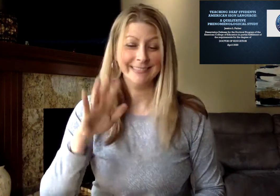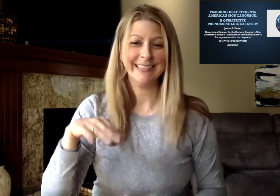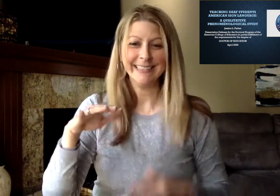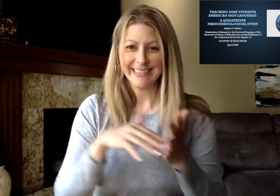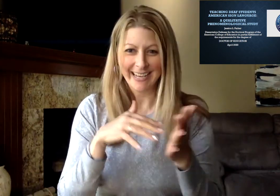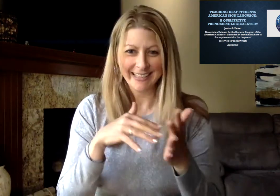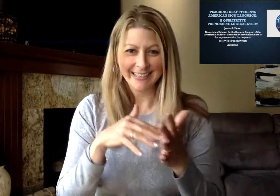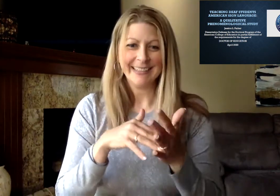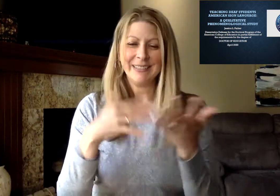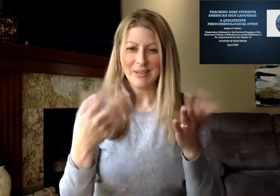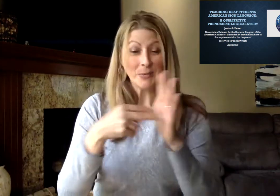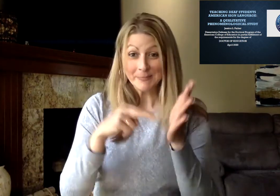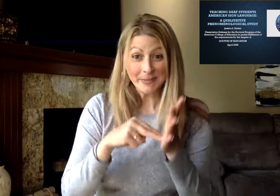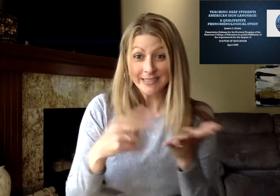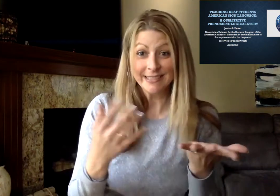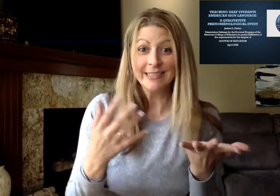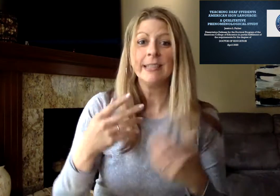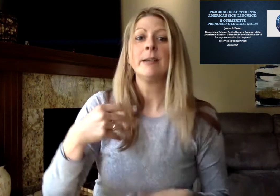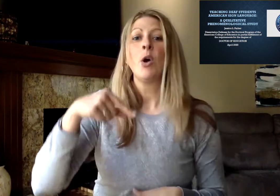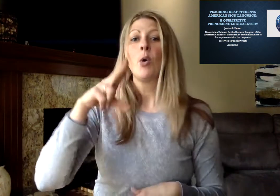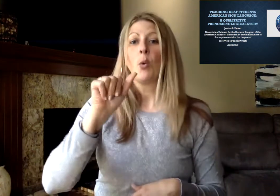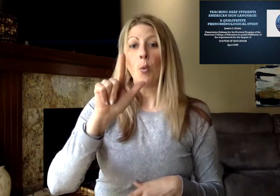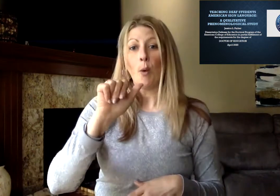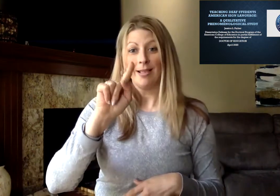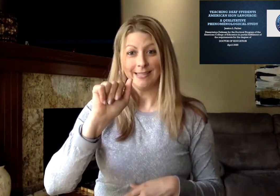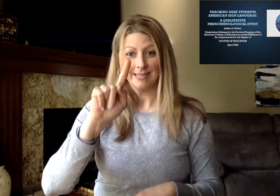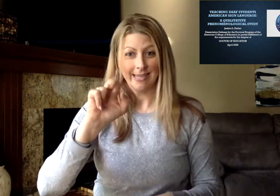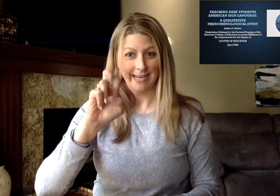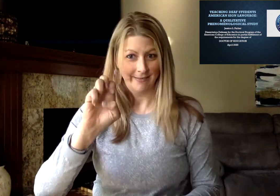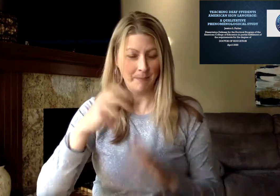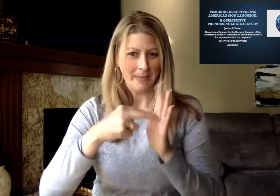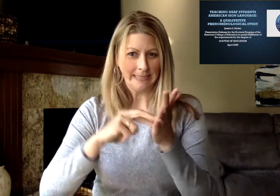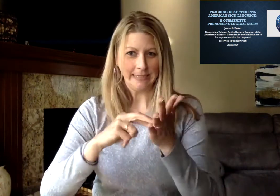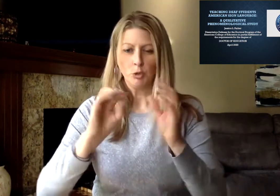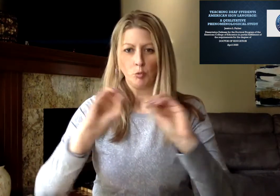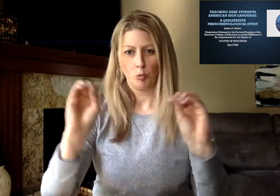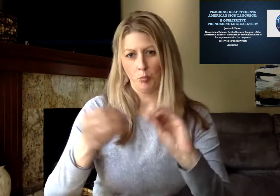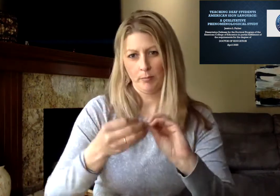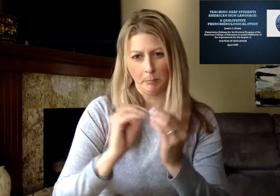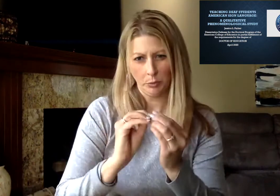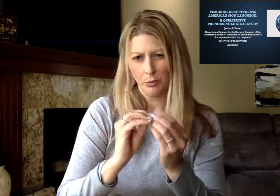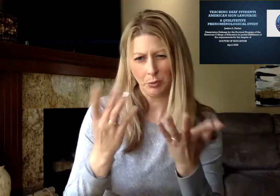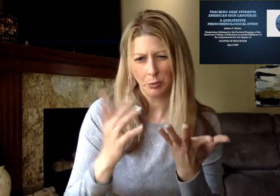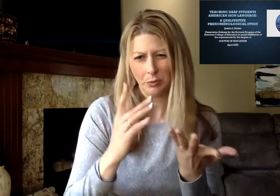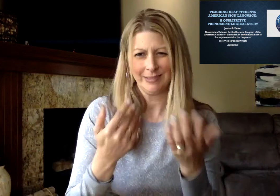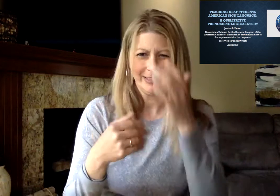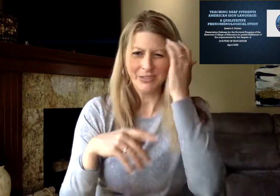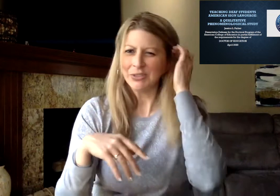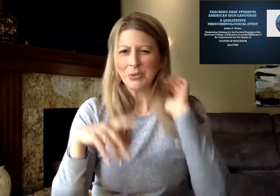that word's hard to spell, a study. Okay, so qualitative, that means that there's no numbers